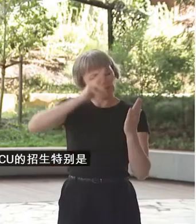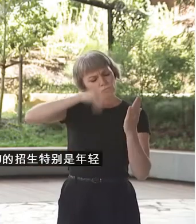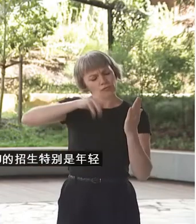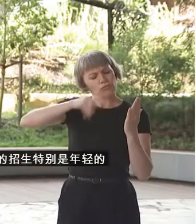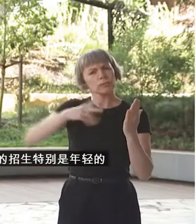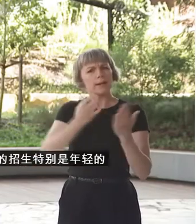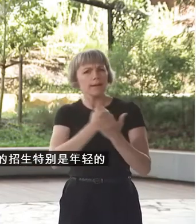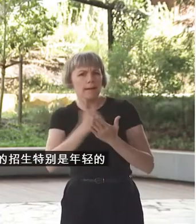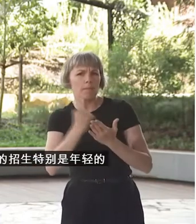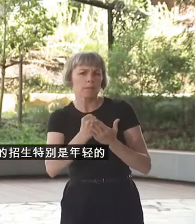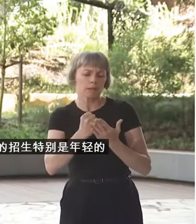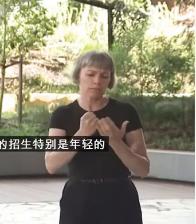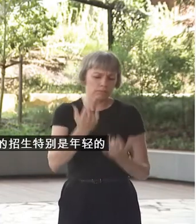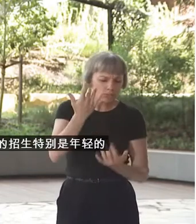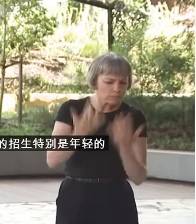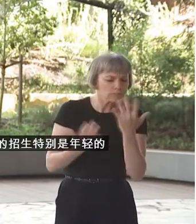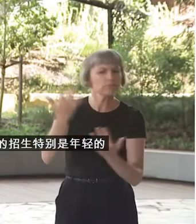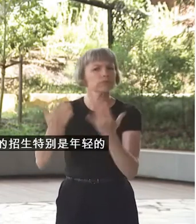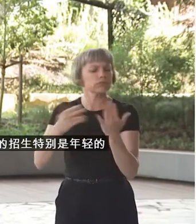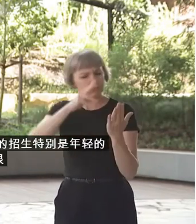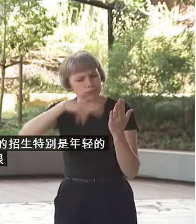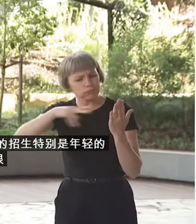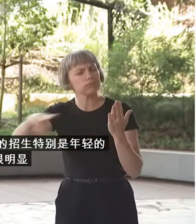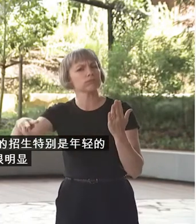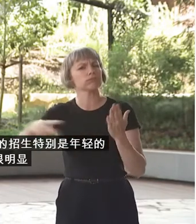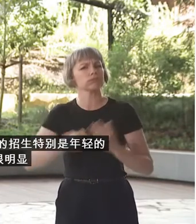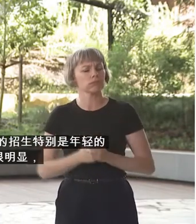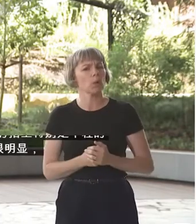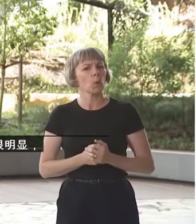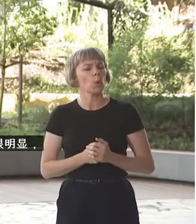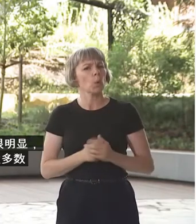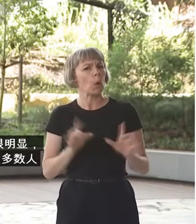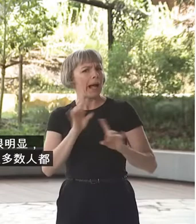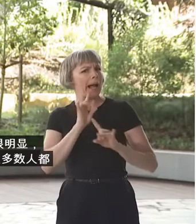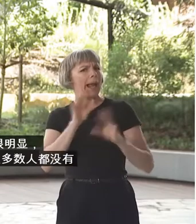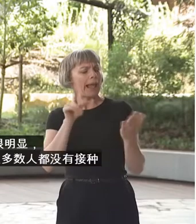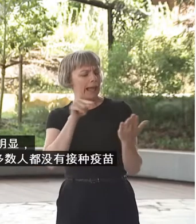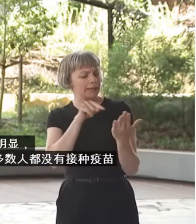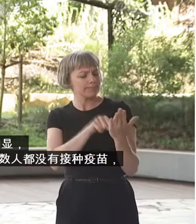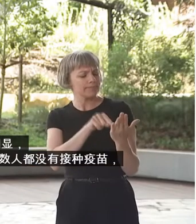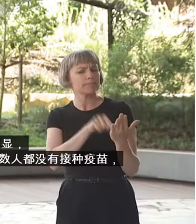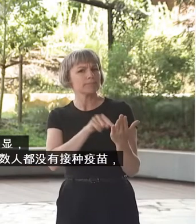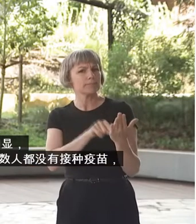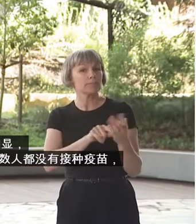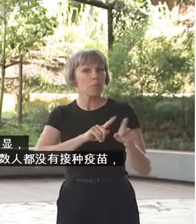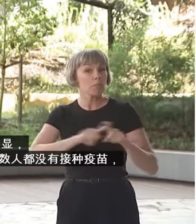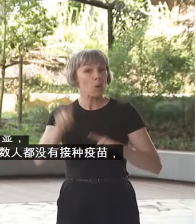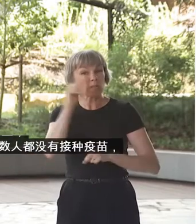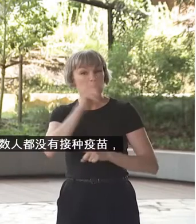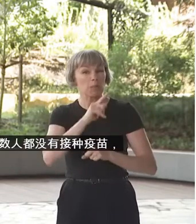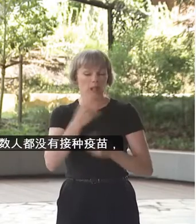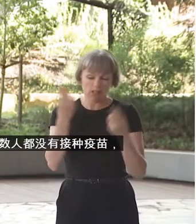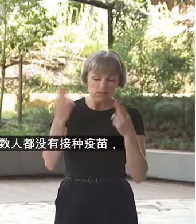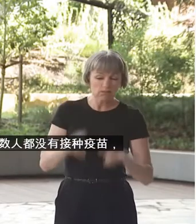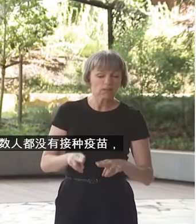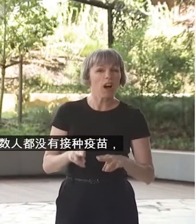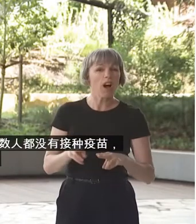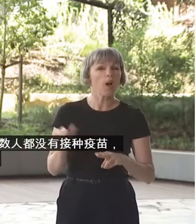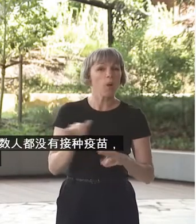ICU, particularly the younger admissions, it was very stark that the vast majority of them were unvaccinated. So